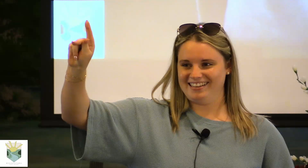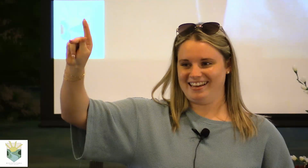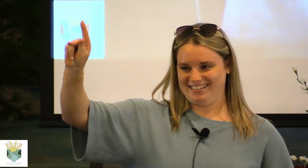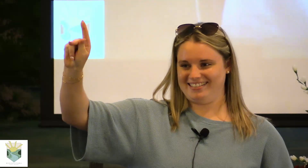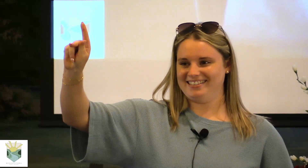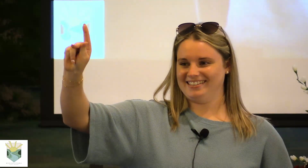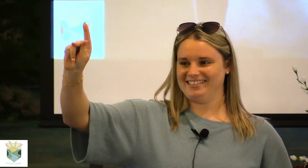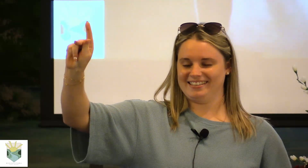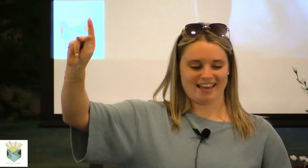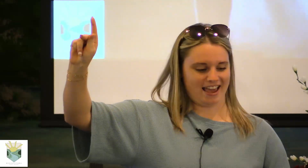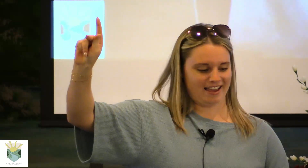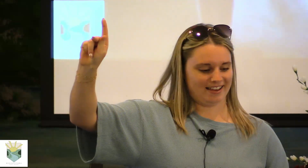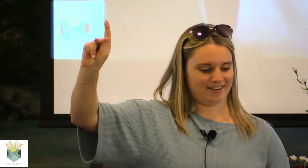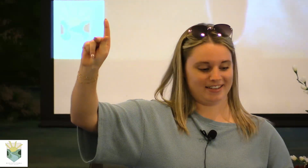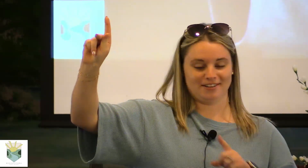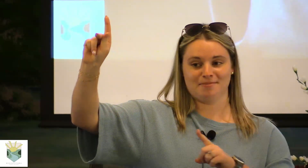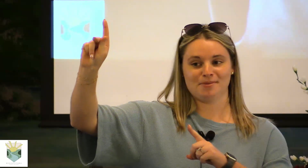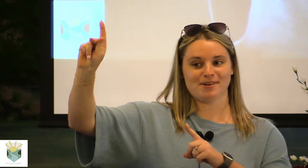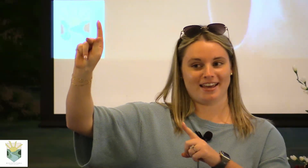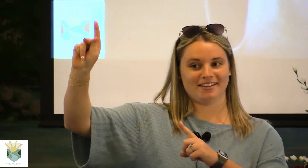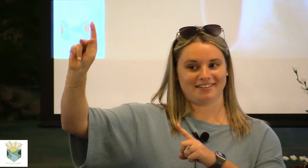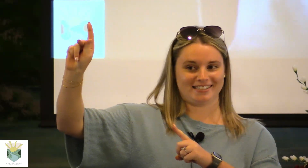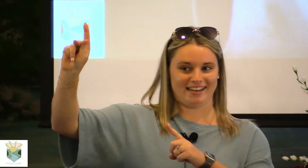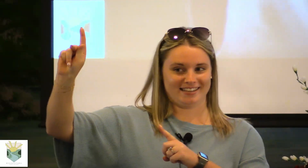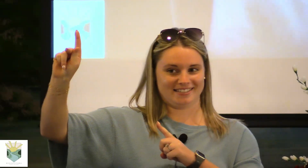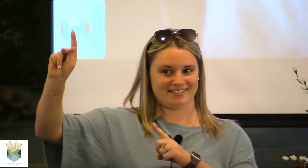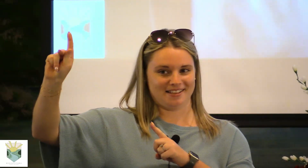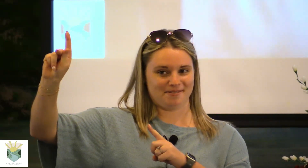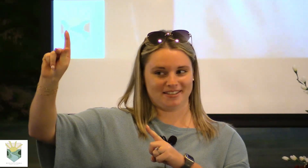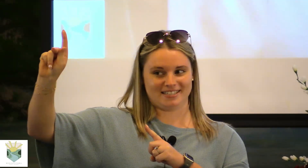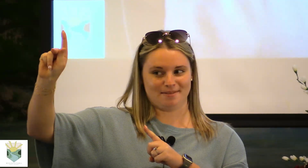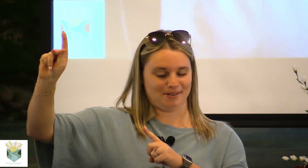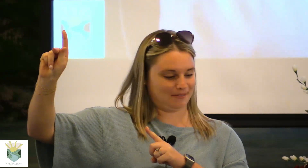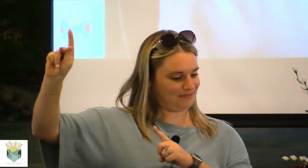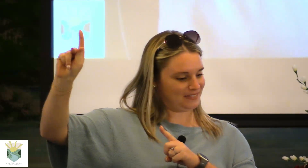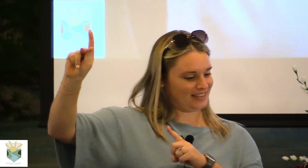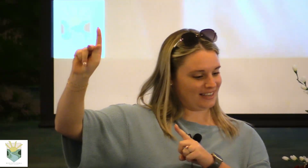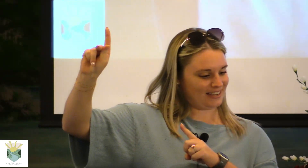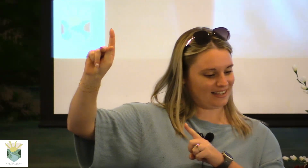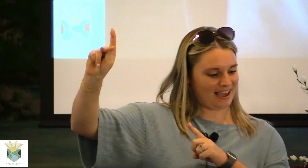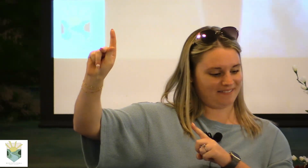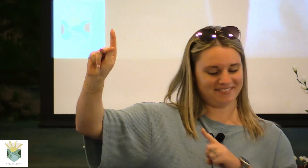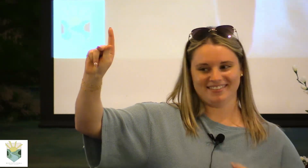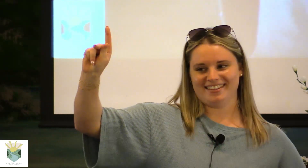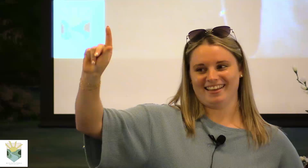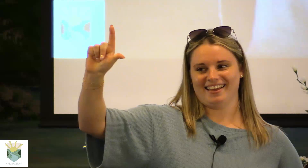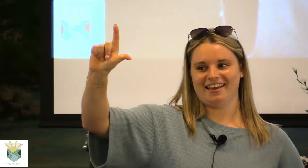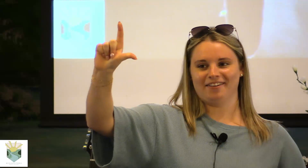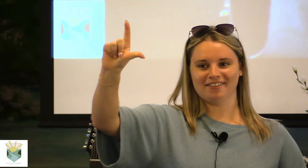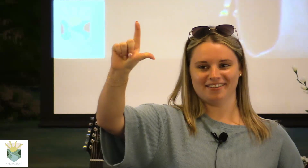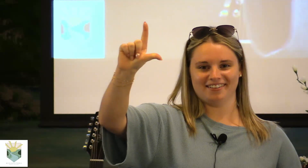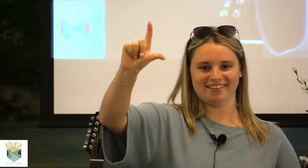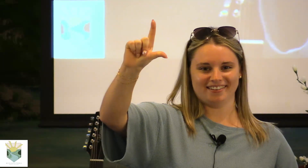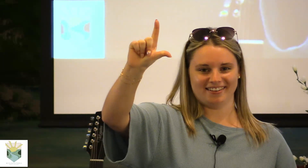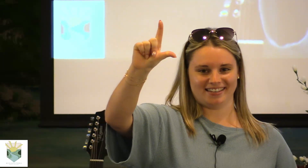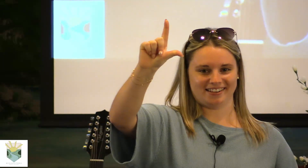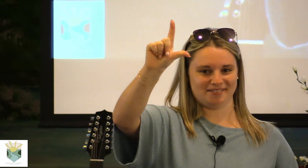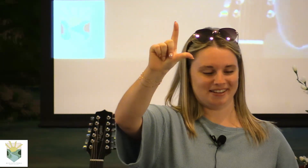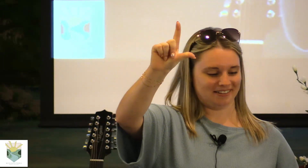Yes. Yes. K. Okay, so remember what K looks like, because there's another one that's similar. K. L. Exactly what an L looks